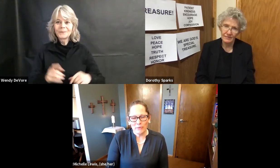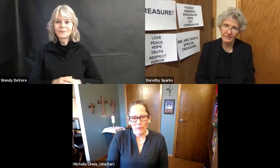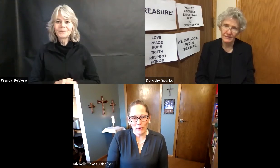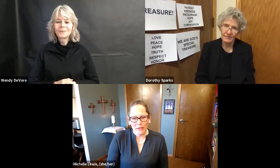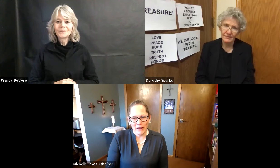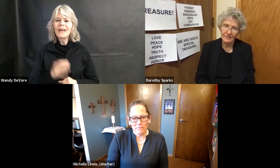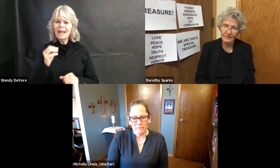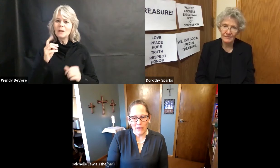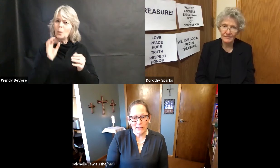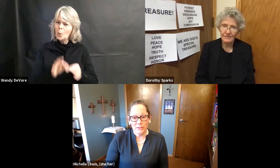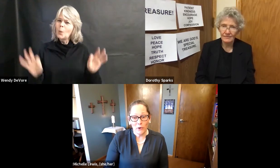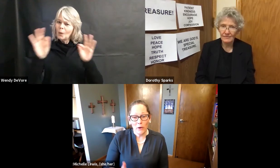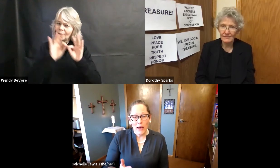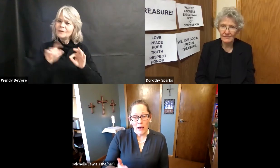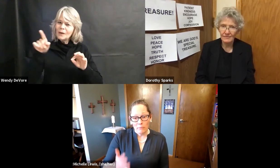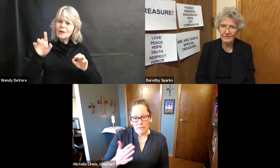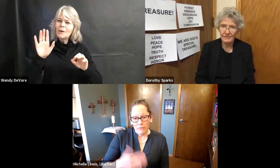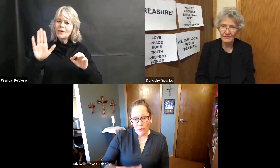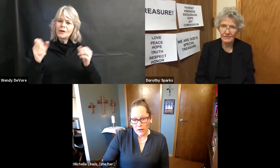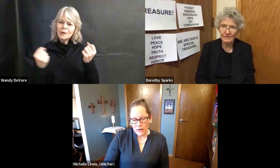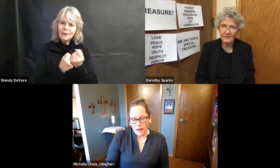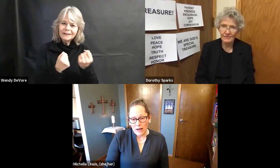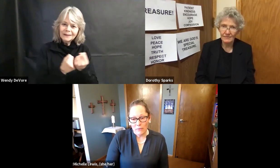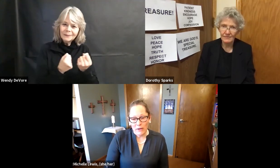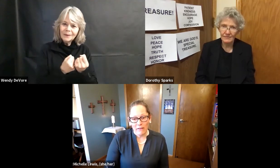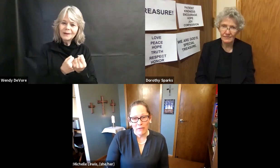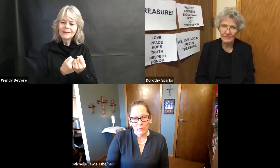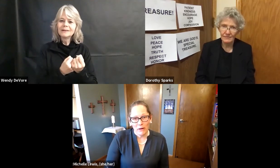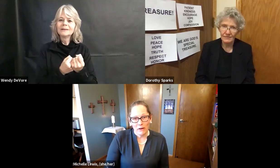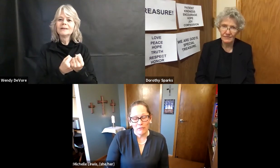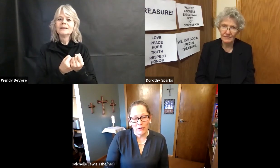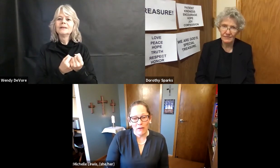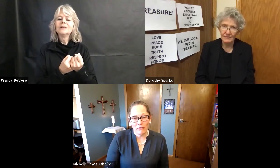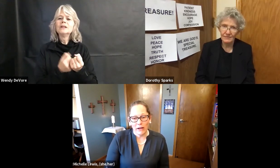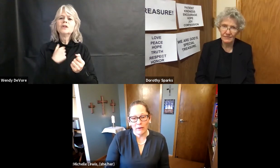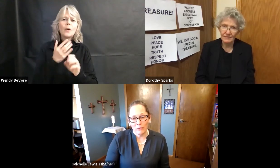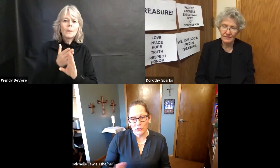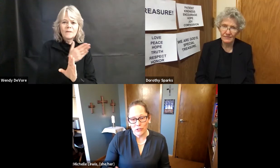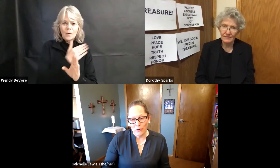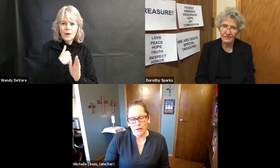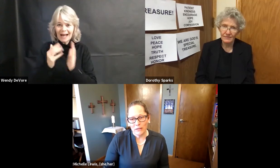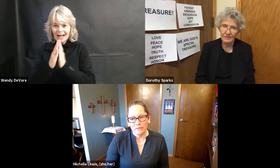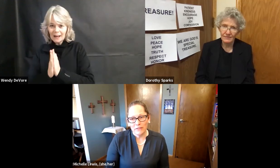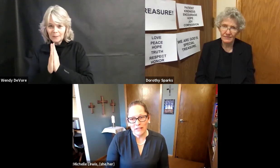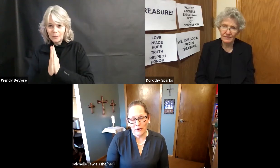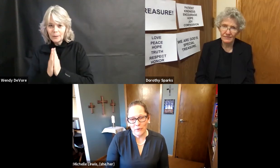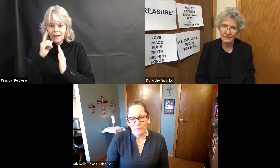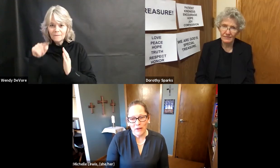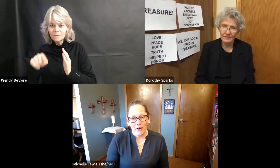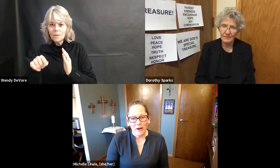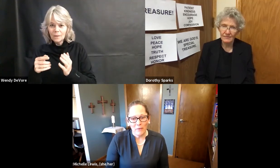worth supporting. And so before we have the prayer for the offering, we'll show a little